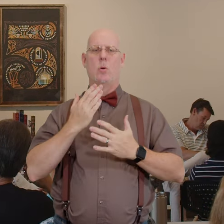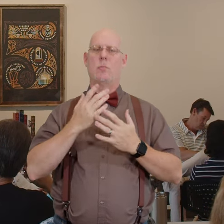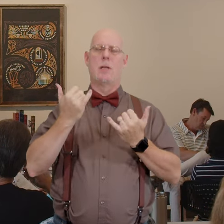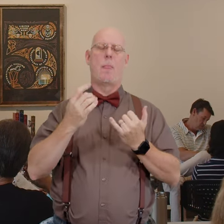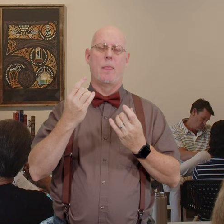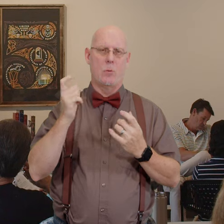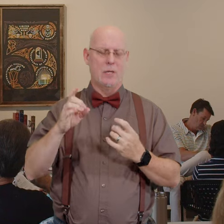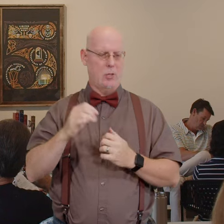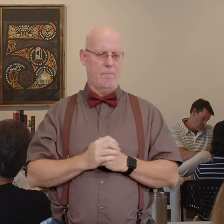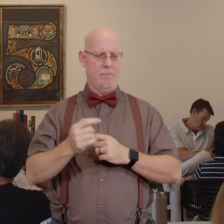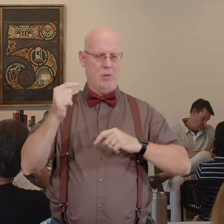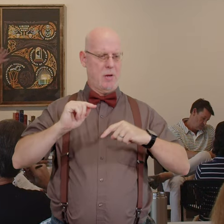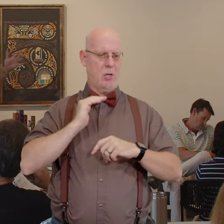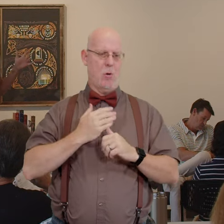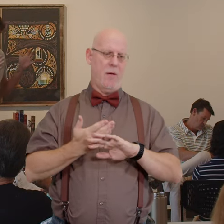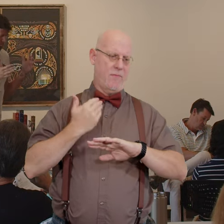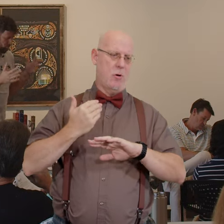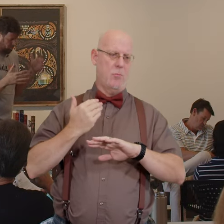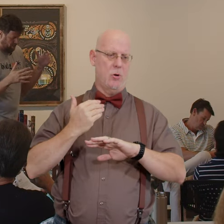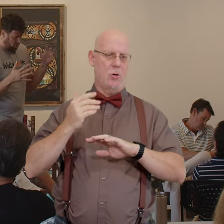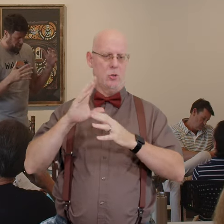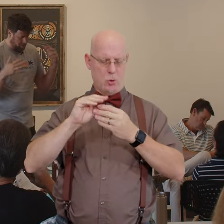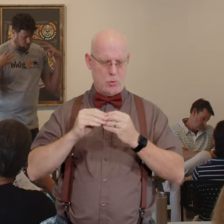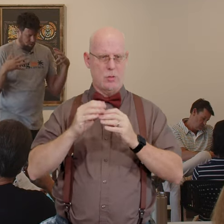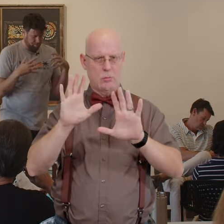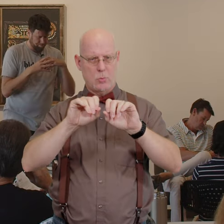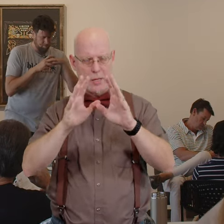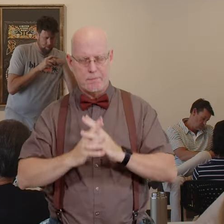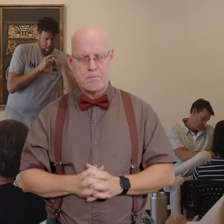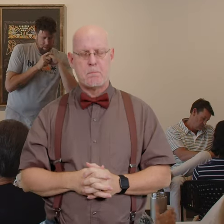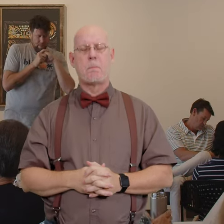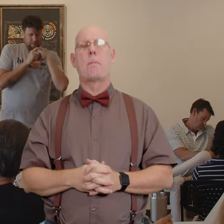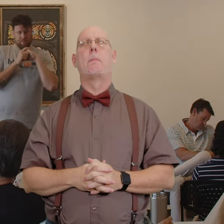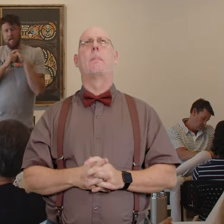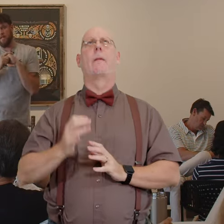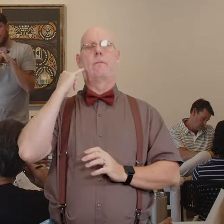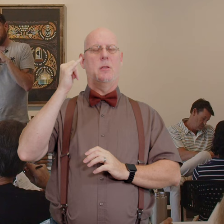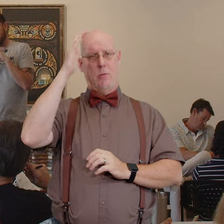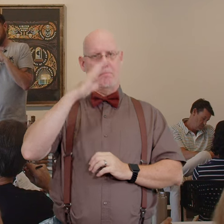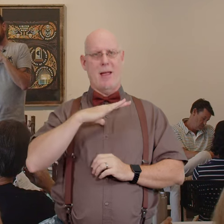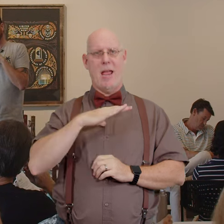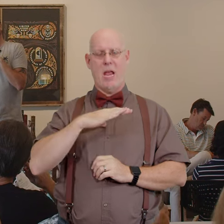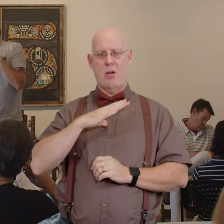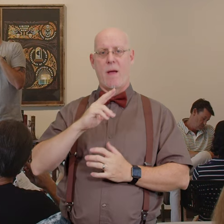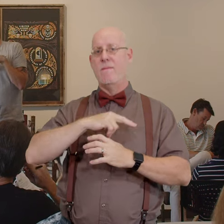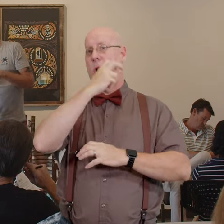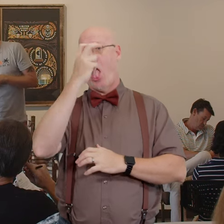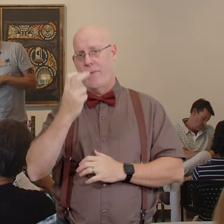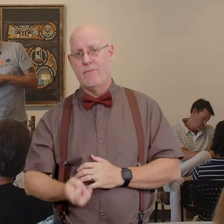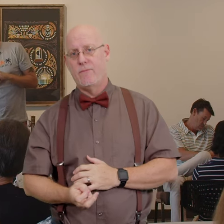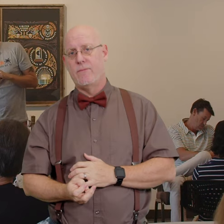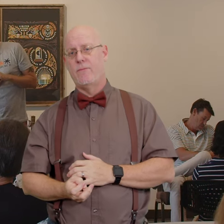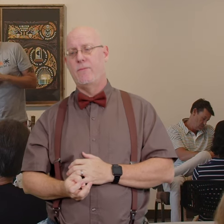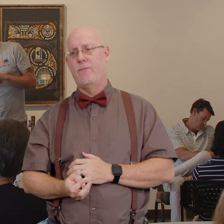this point, what we need to do, so just to go back to our former analogy, just so we're clear. This is the idea that the man has not just fallen off